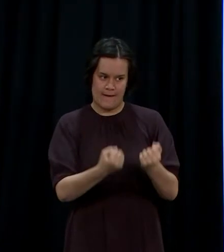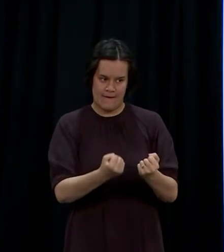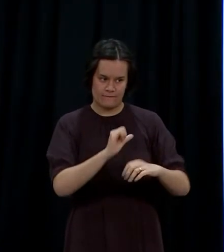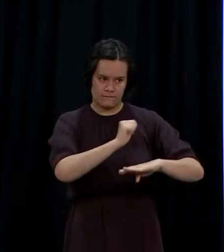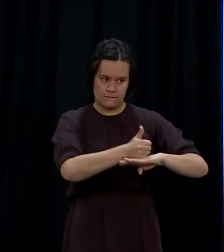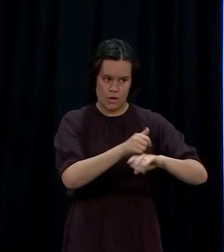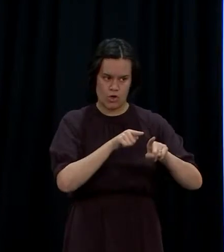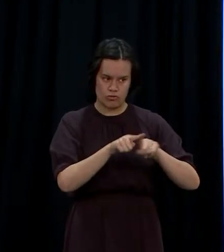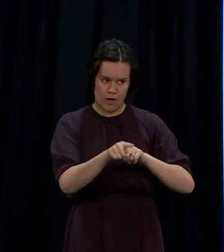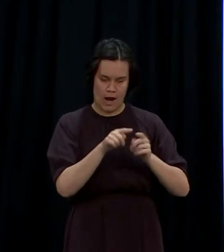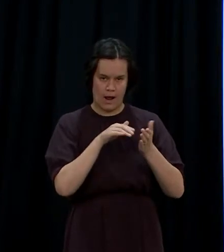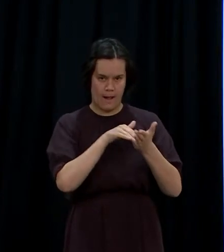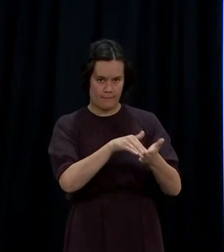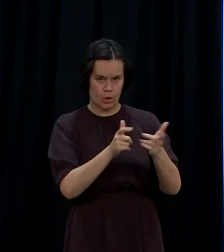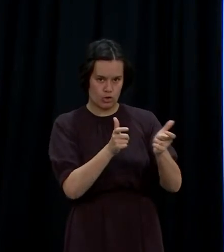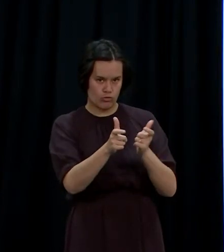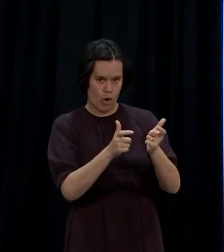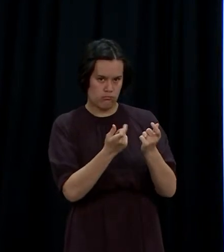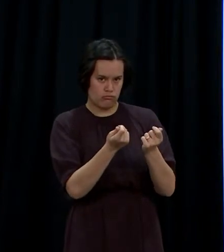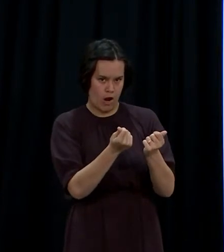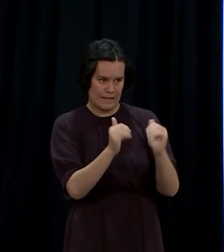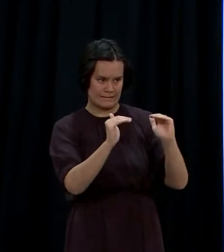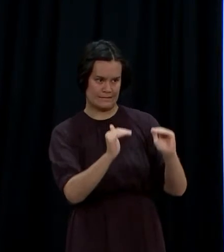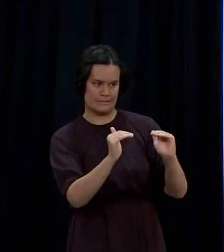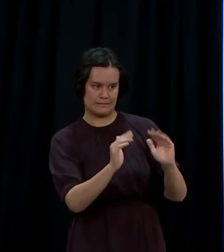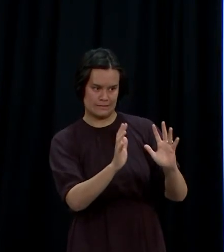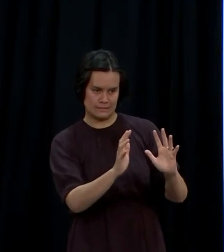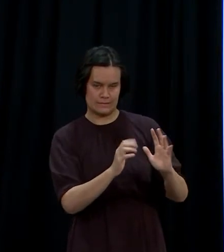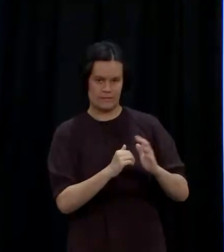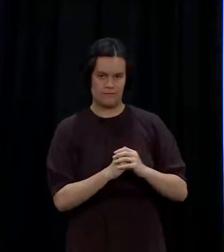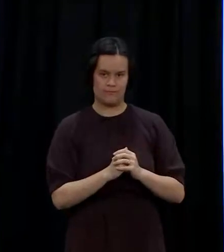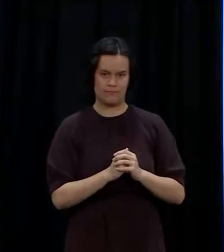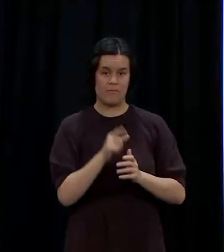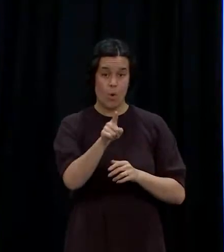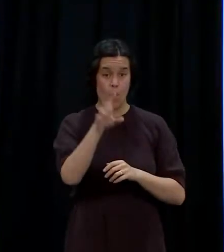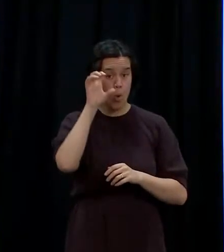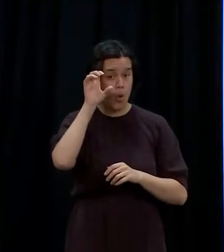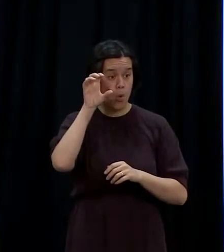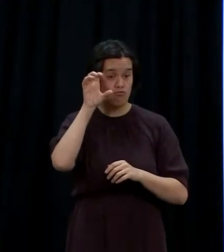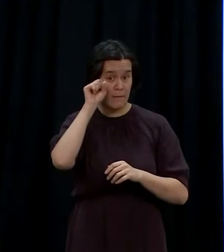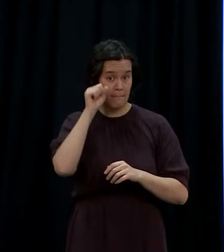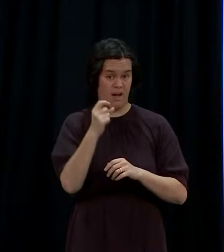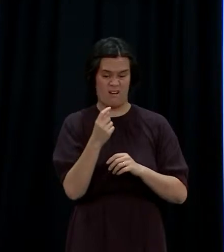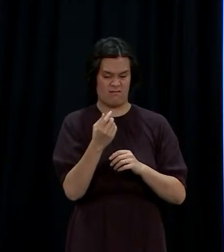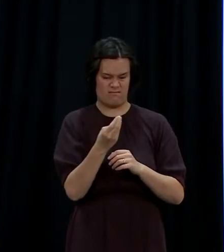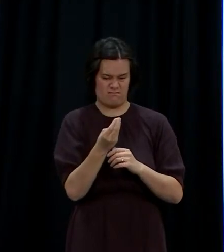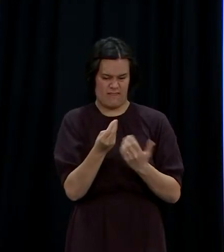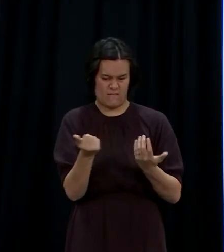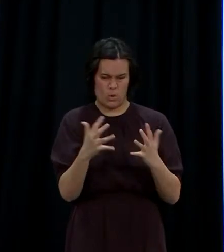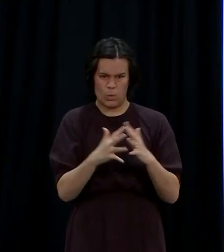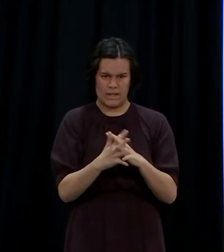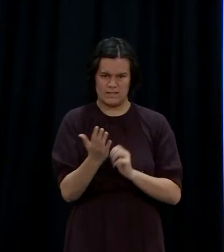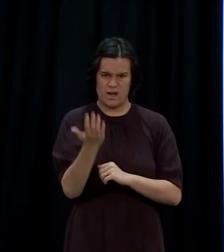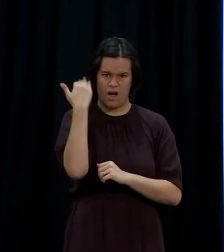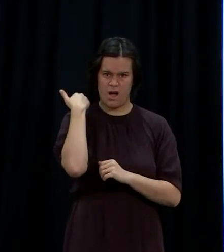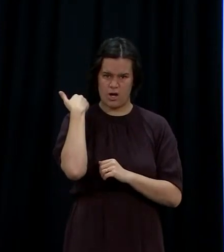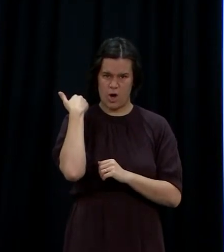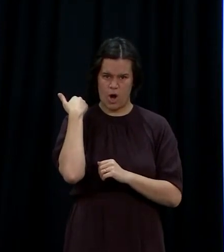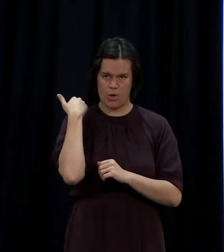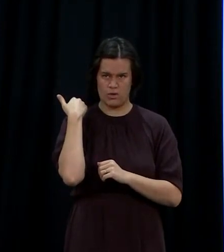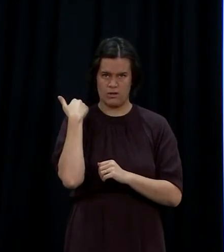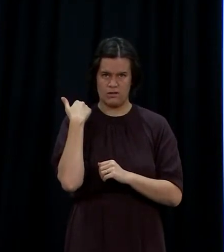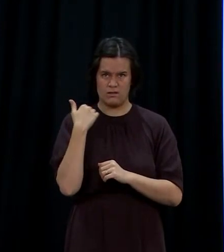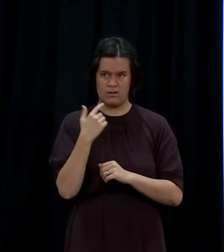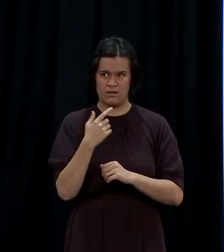so that will be different. We also have to take ourselves back to just a few weeks ago, where the biggest conversations,